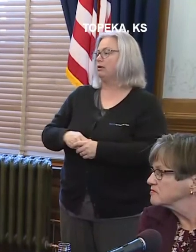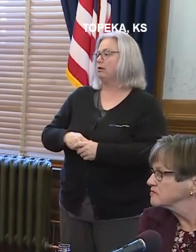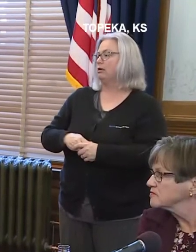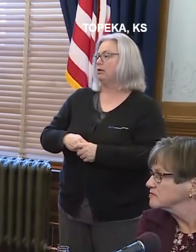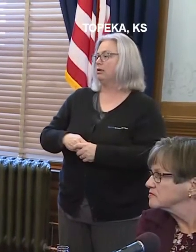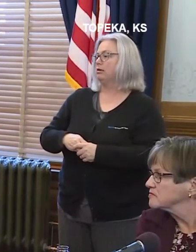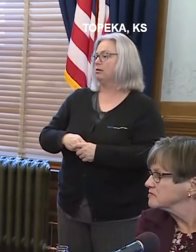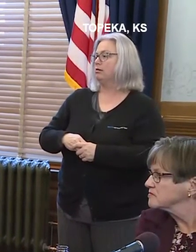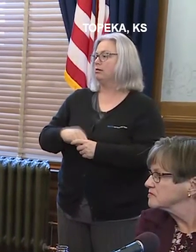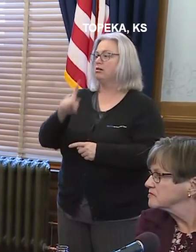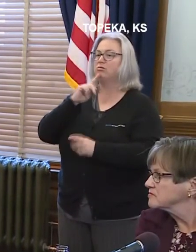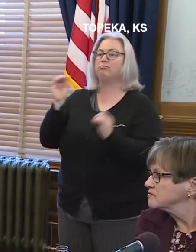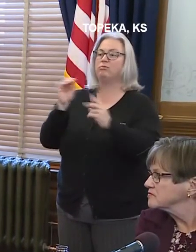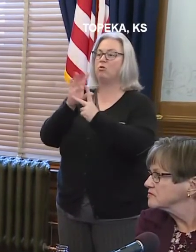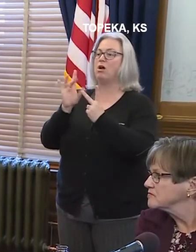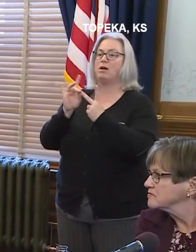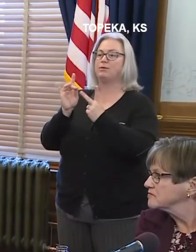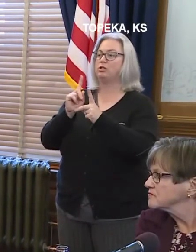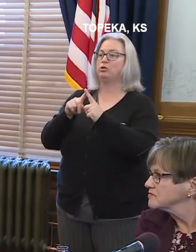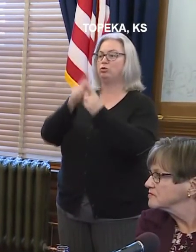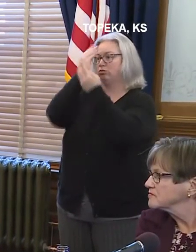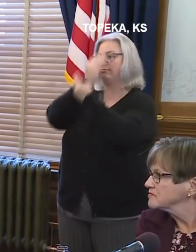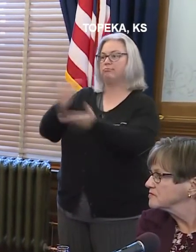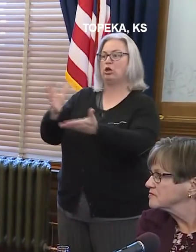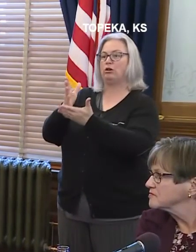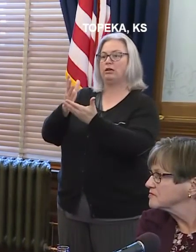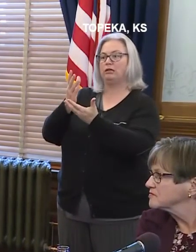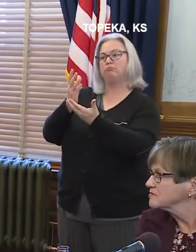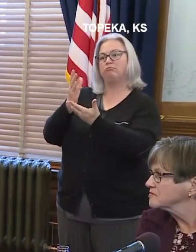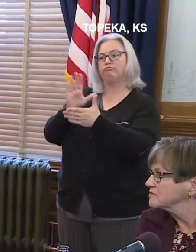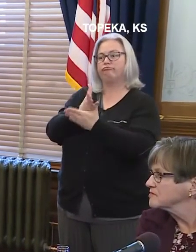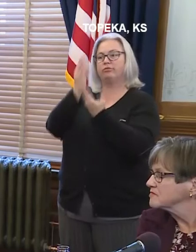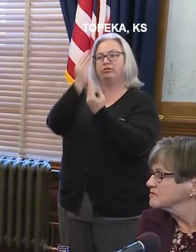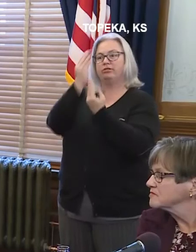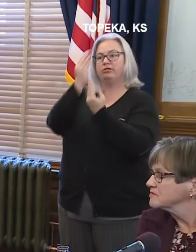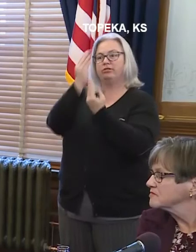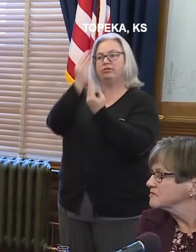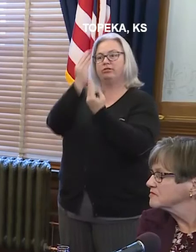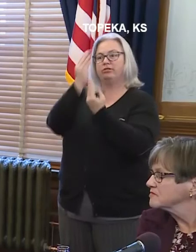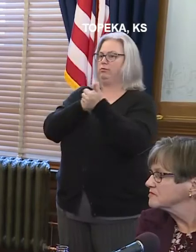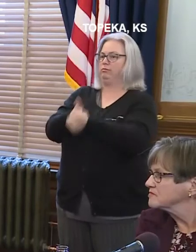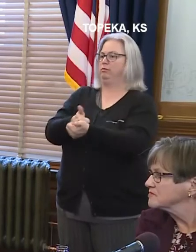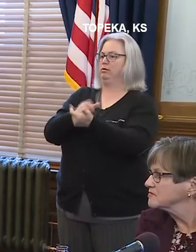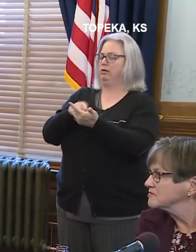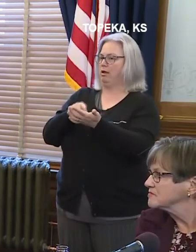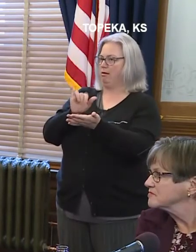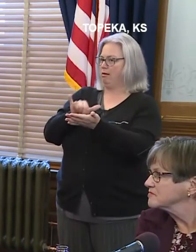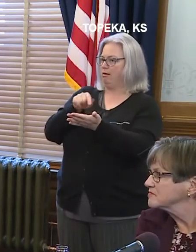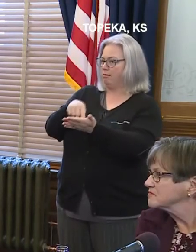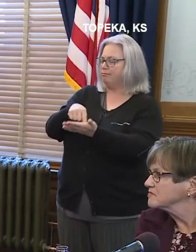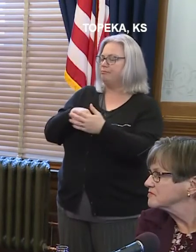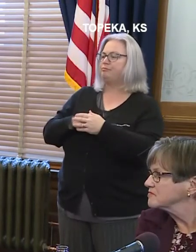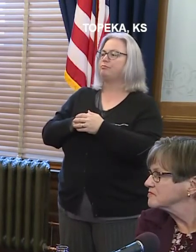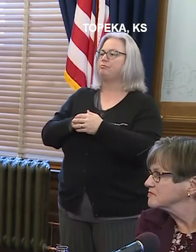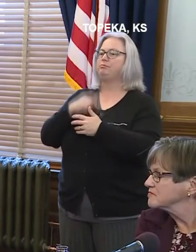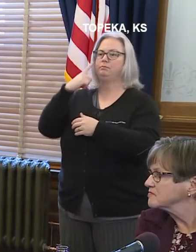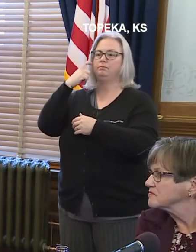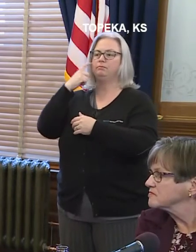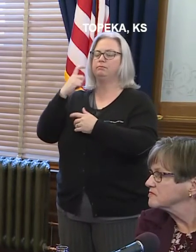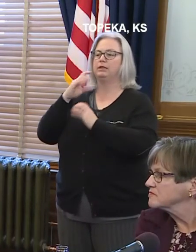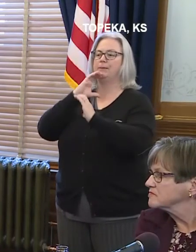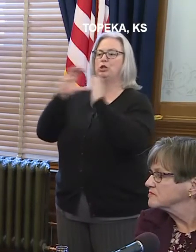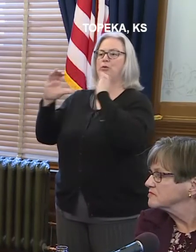There's really not an option about sharing information. That's a statute that drives that. So figuring that it must be a